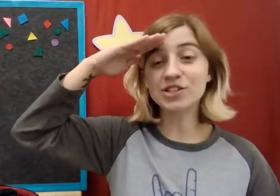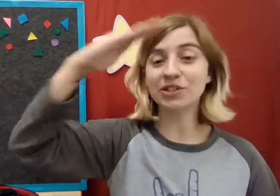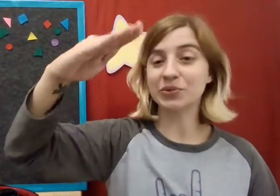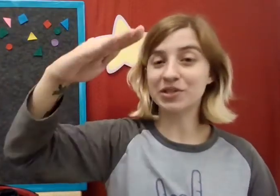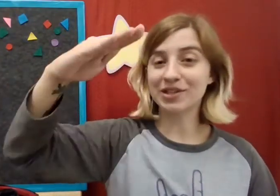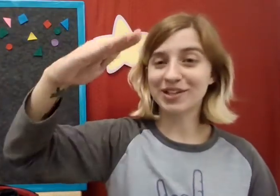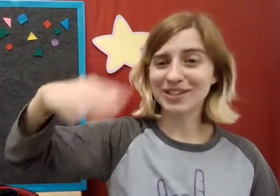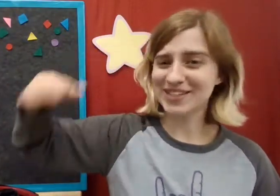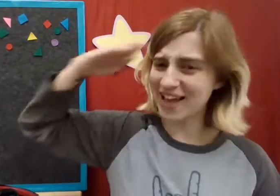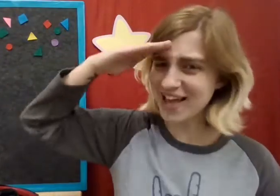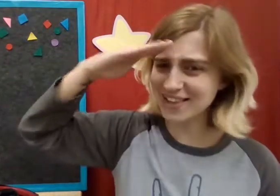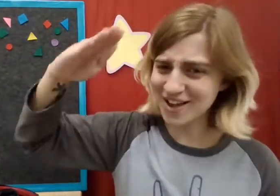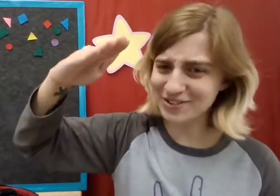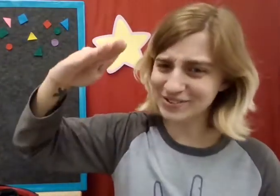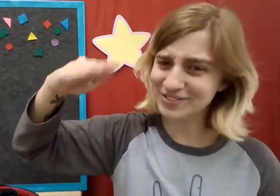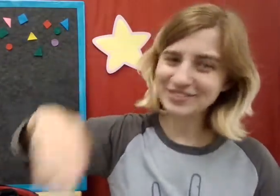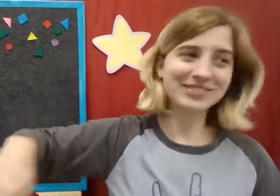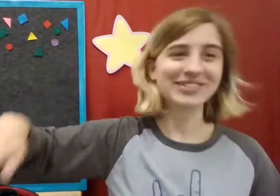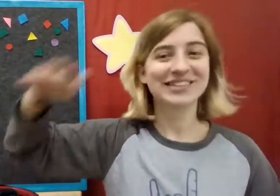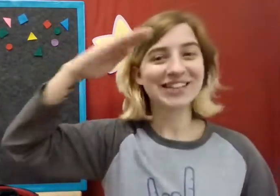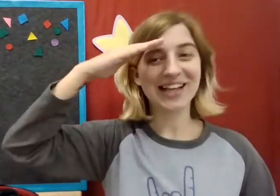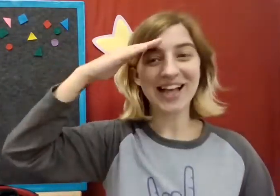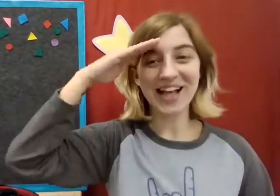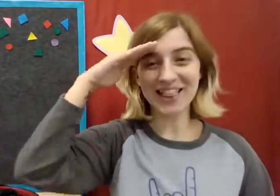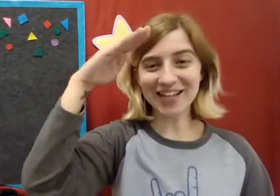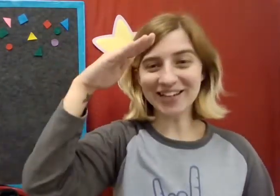salute to say hello. Hello.